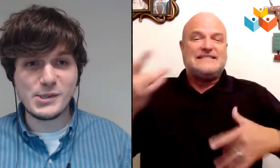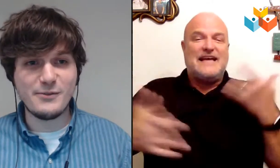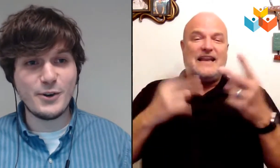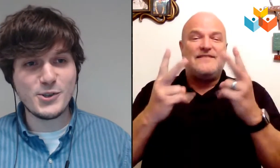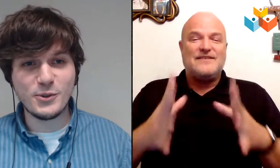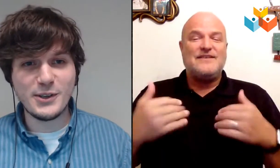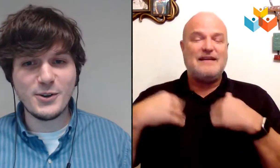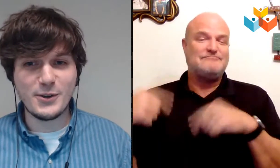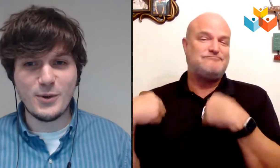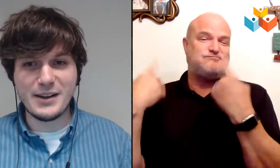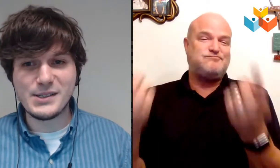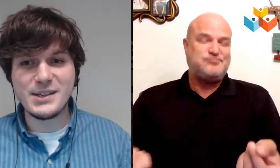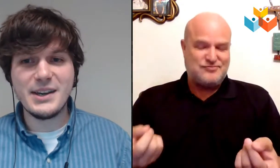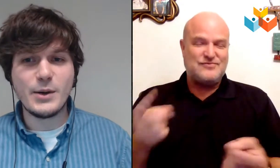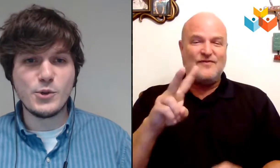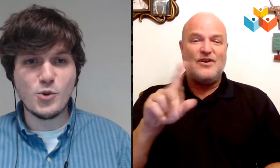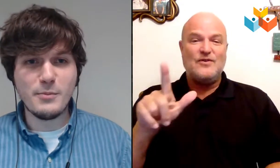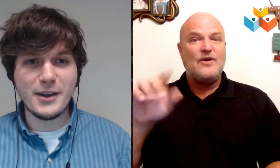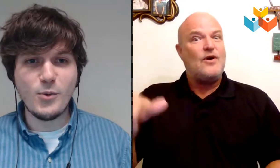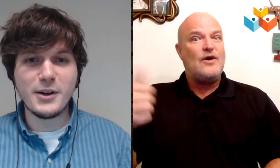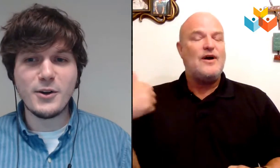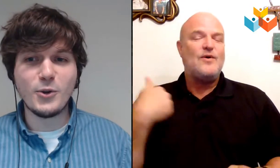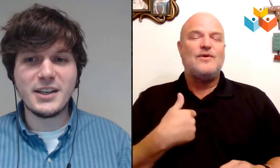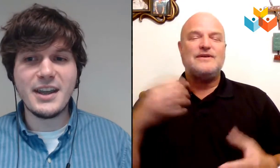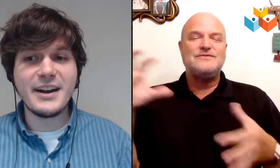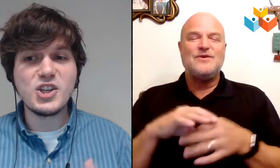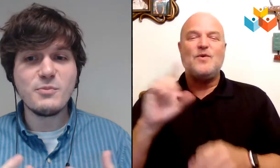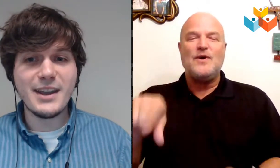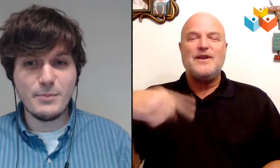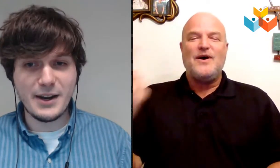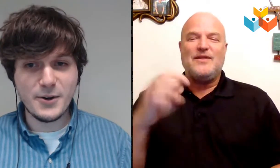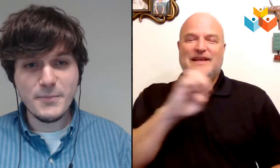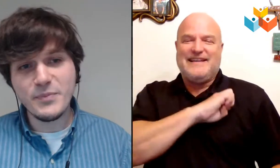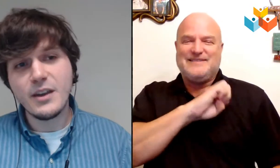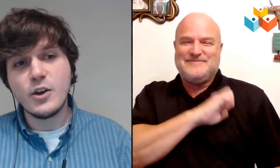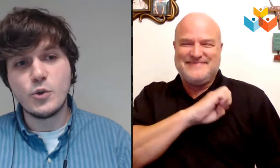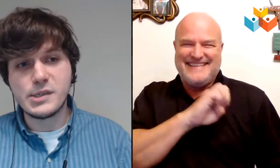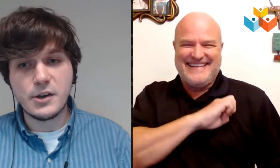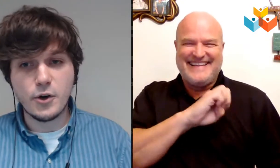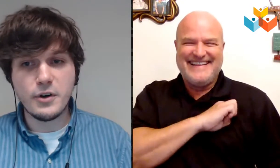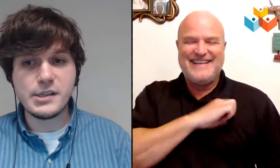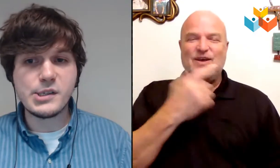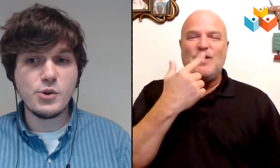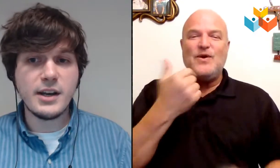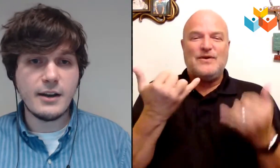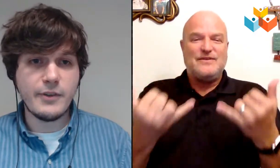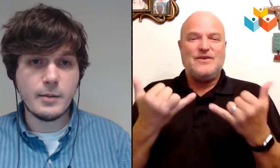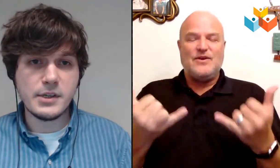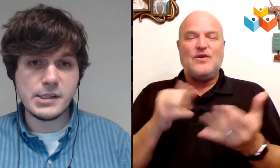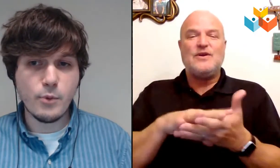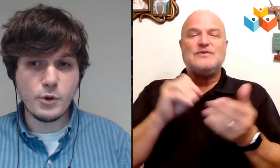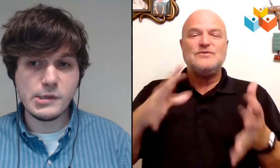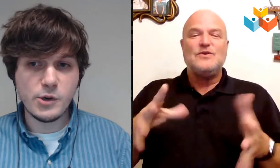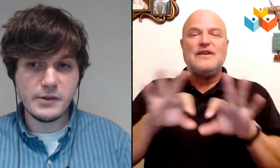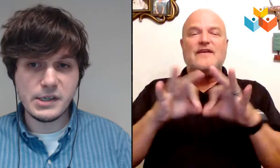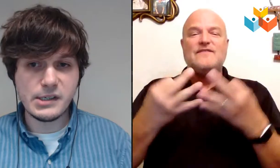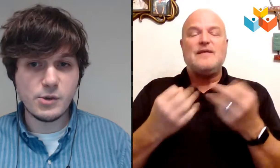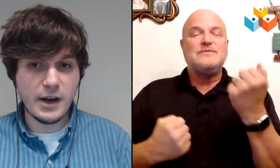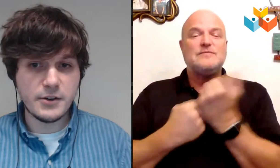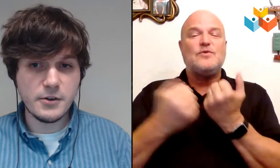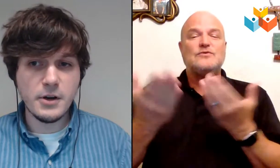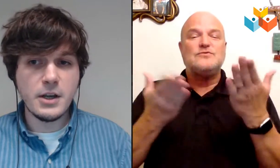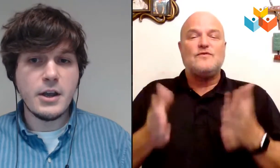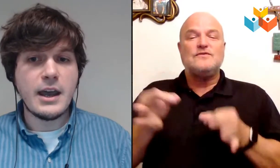ever hosted, virtually or otherwise. We're joined by the one and only Eddie Schmeckenbecher, who is the current Student and Family Support